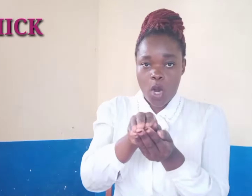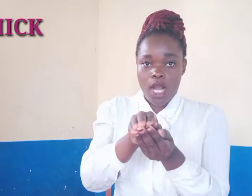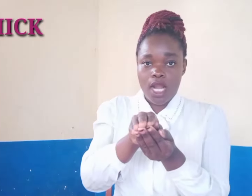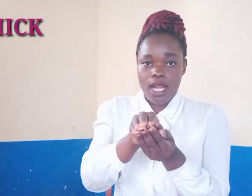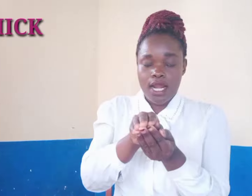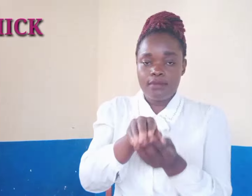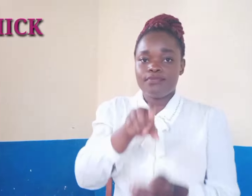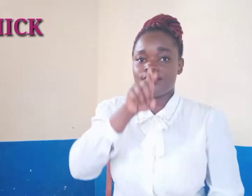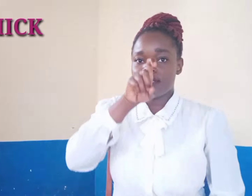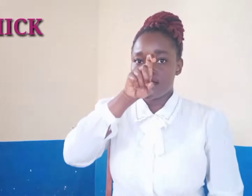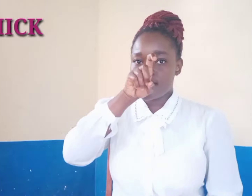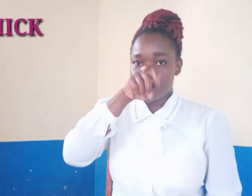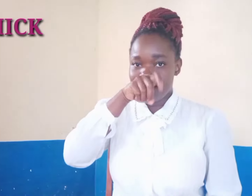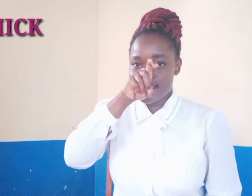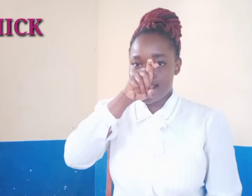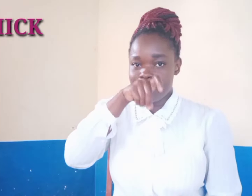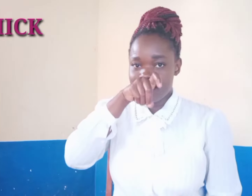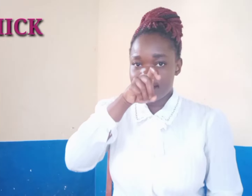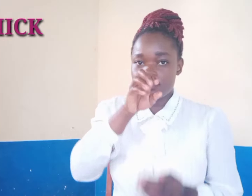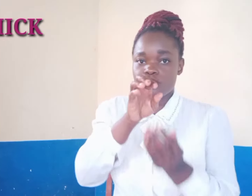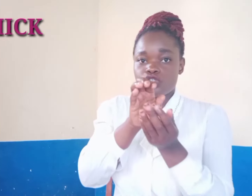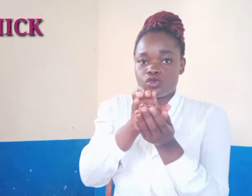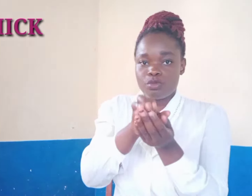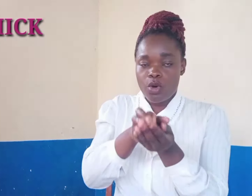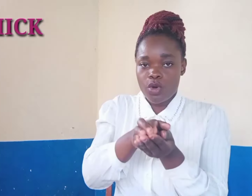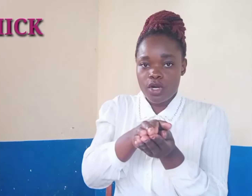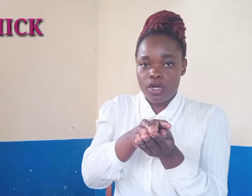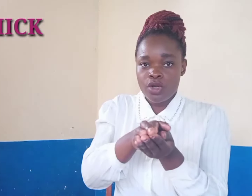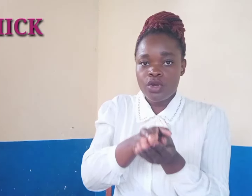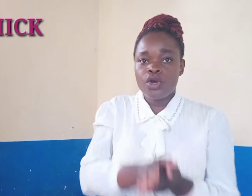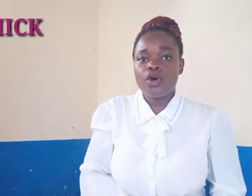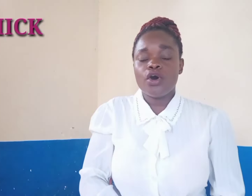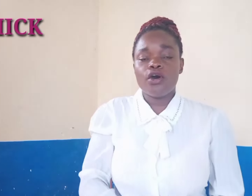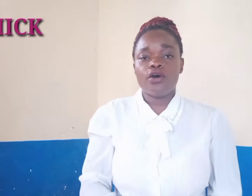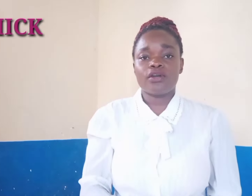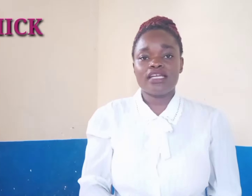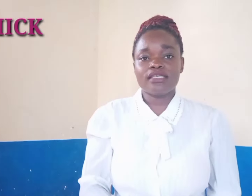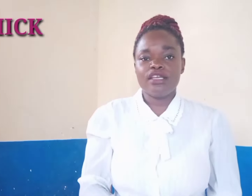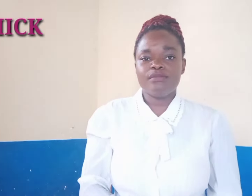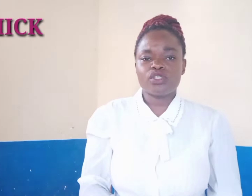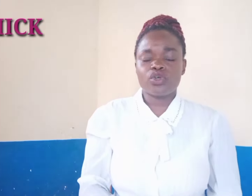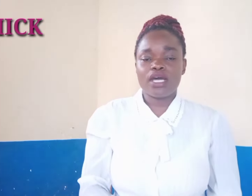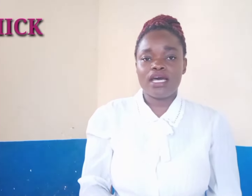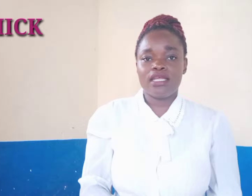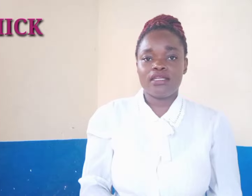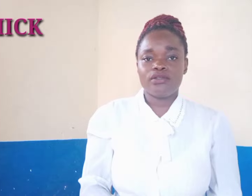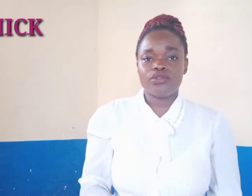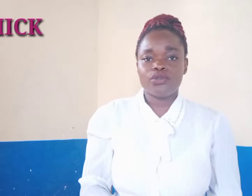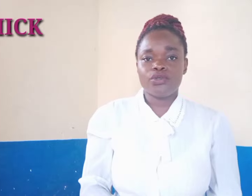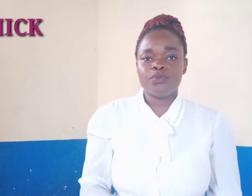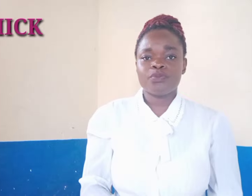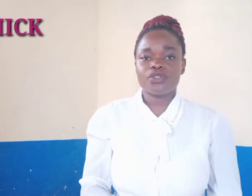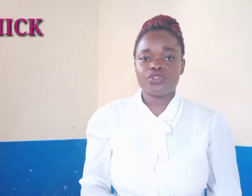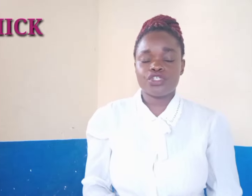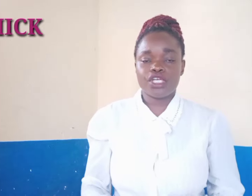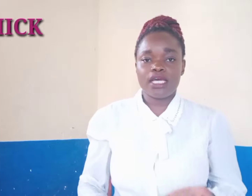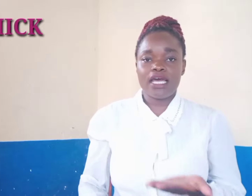small. Hen small. Or at times you can do cheek